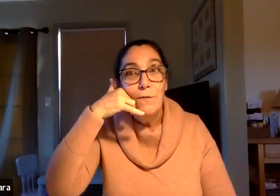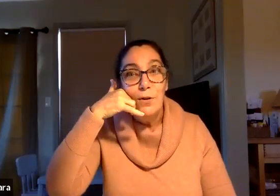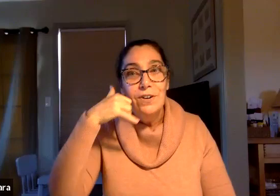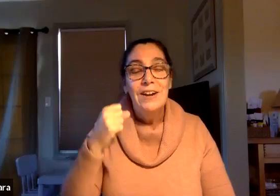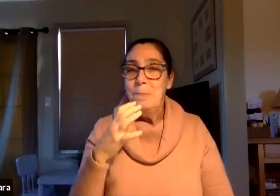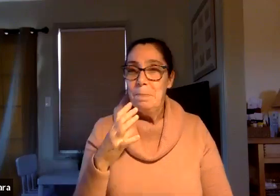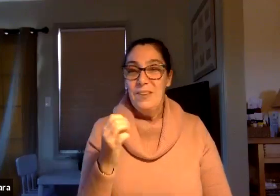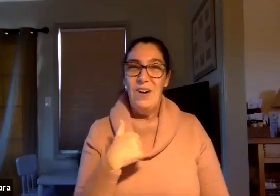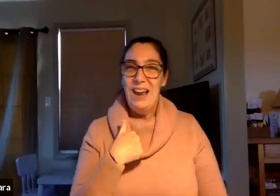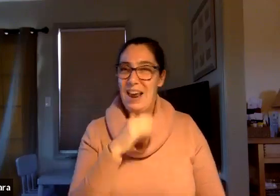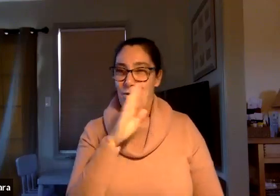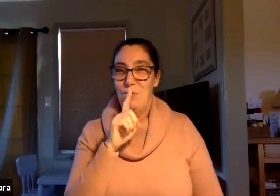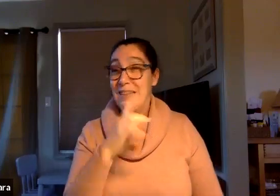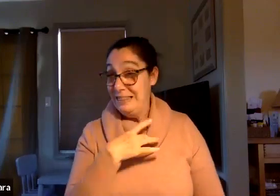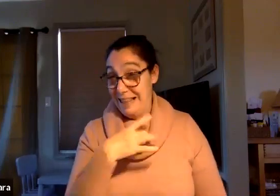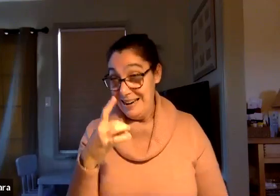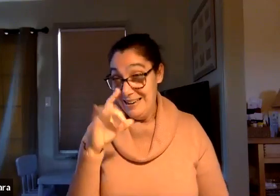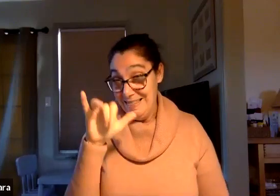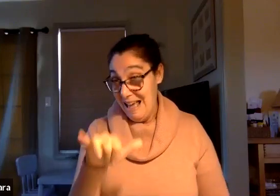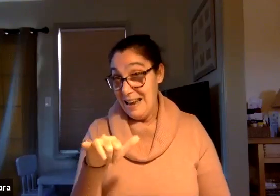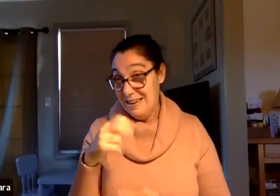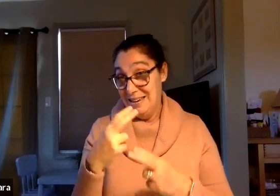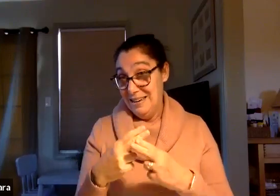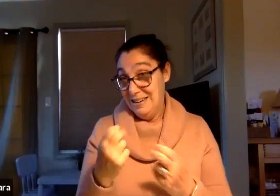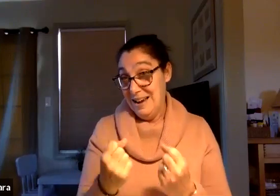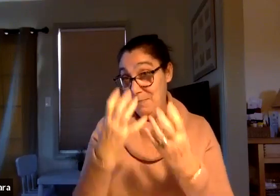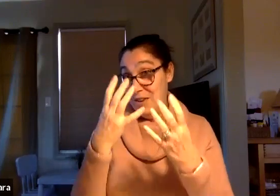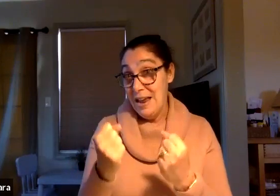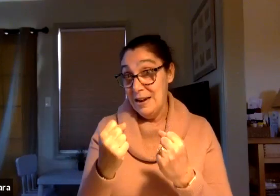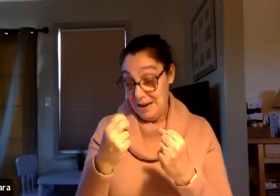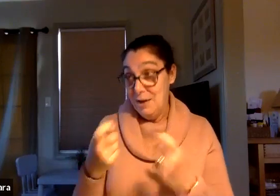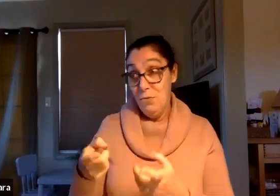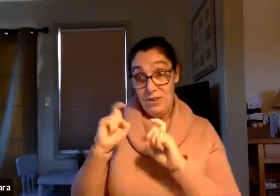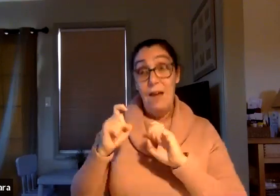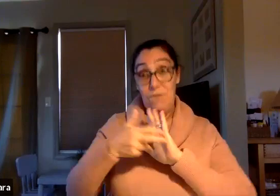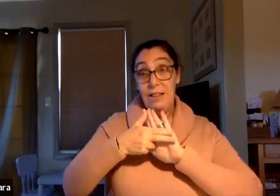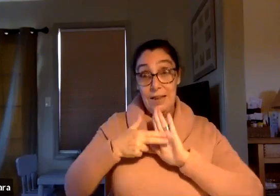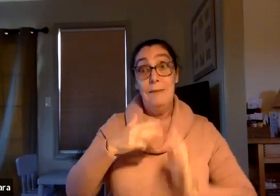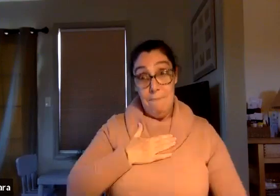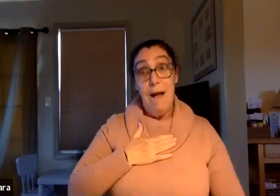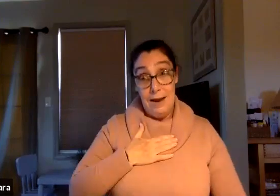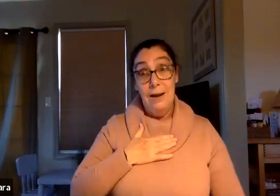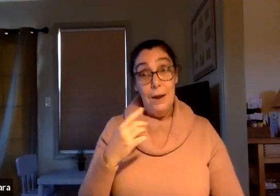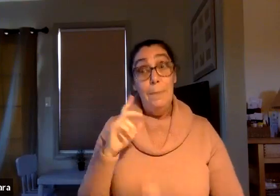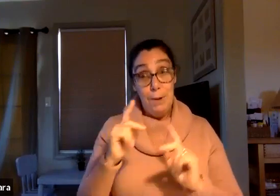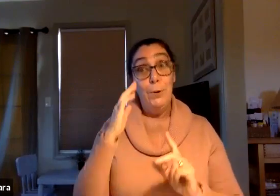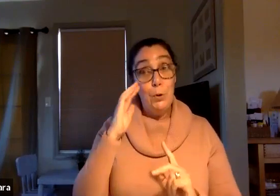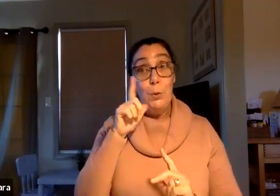telephone. So I never really liked that name sign. It was definitely mine. People knew who